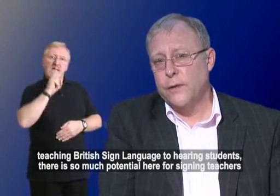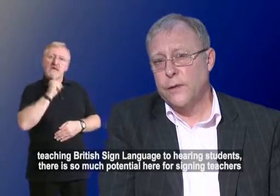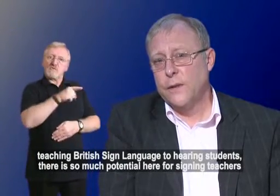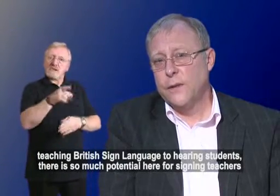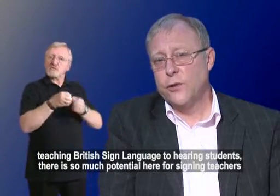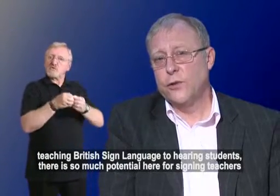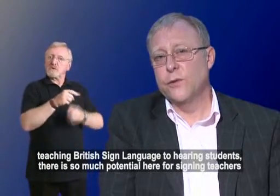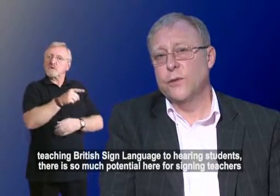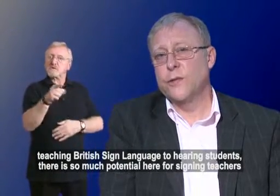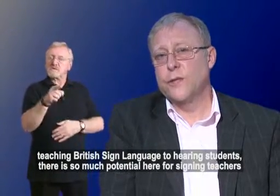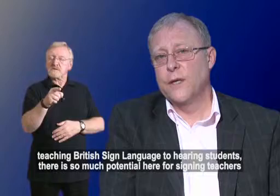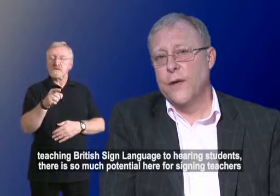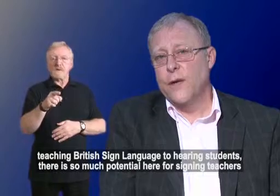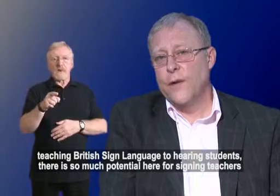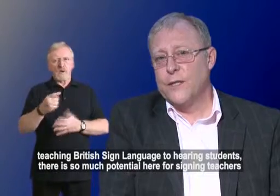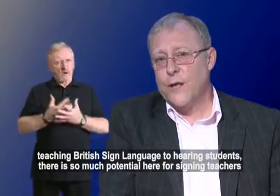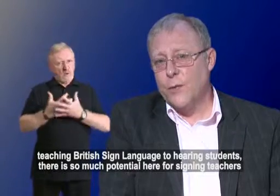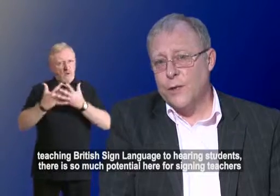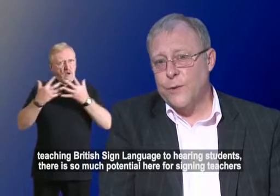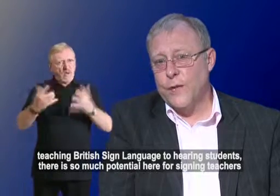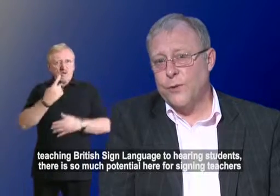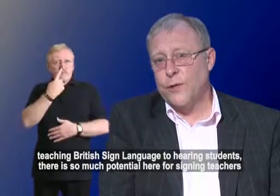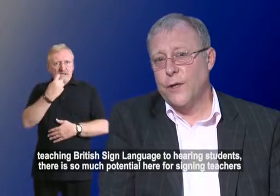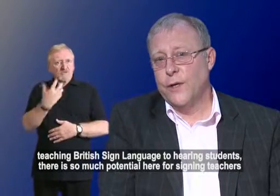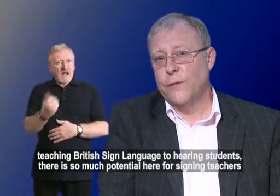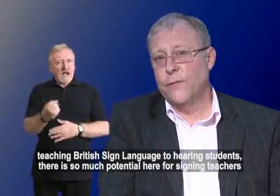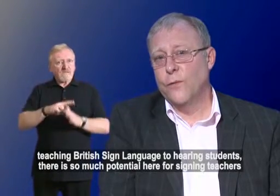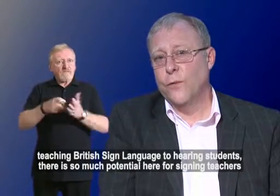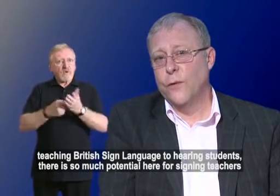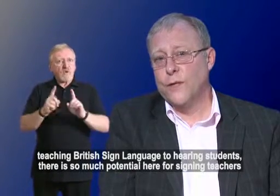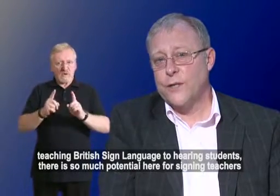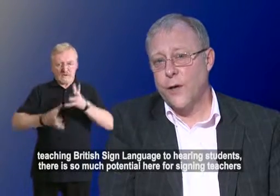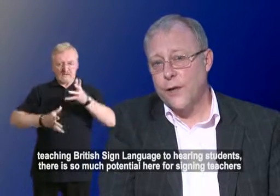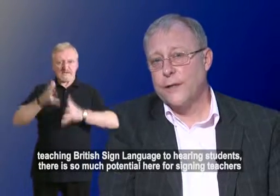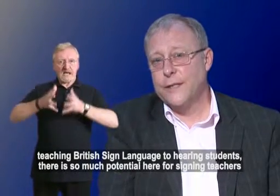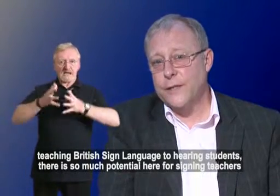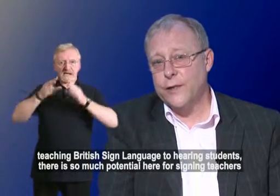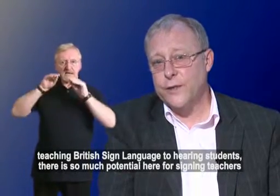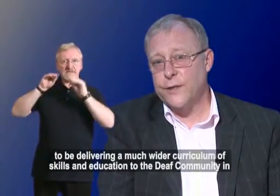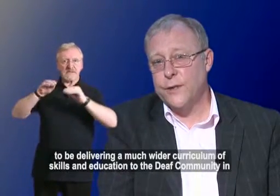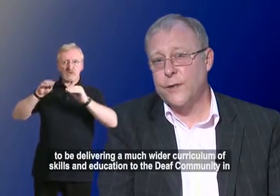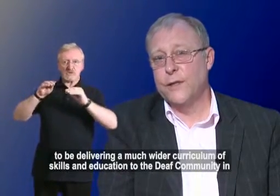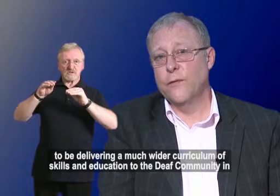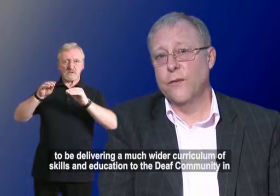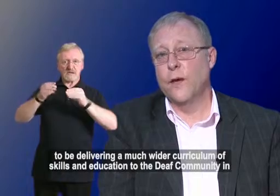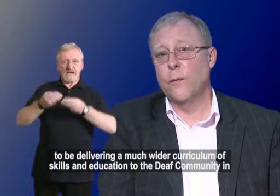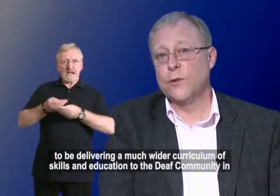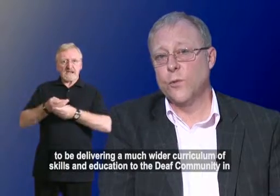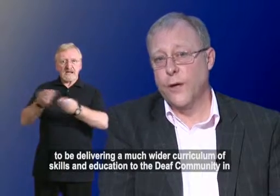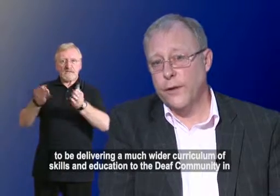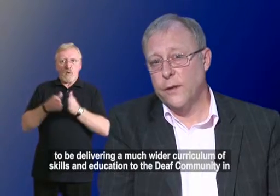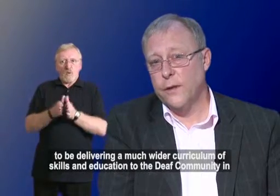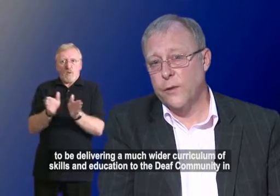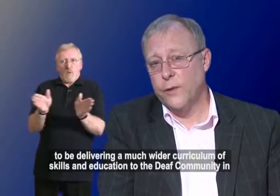hearing students, there is so much potential here for signing teachers to be delivering a